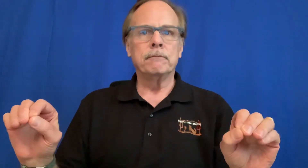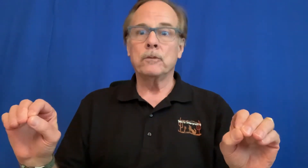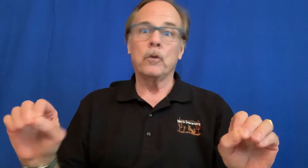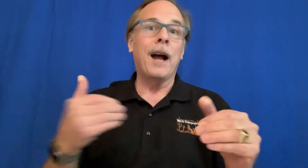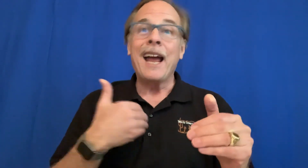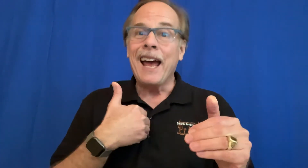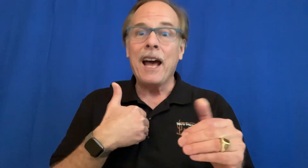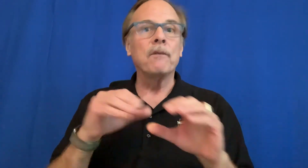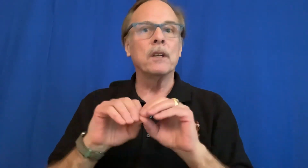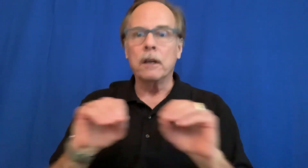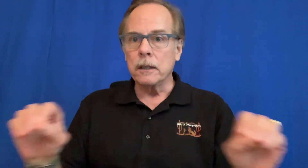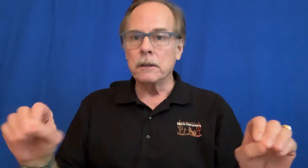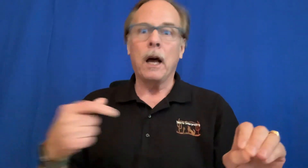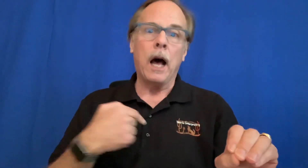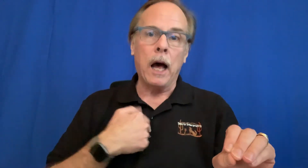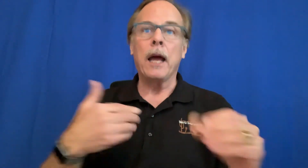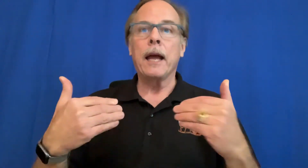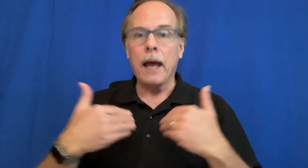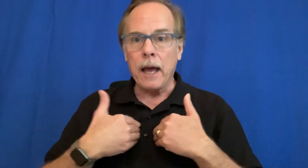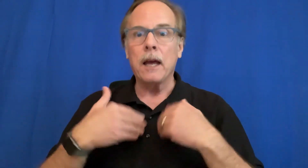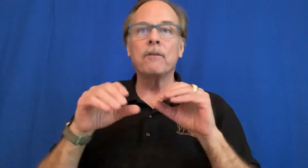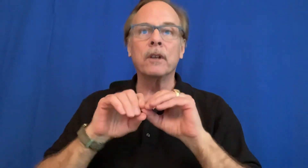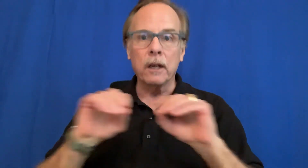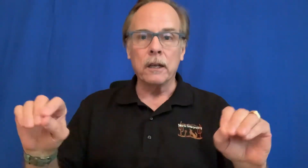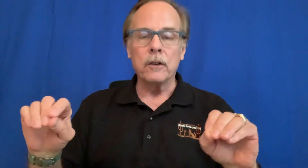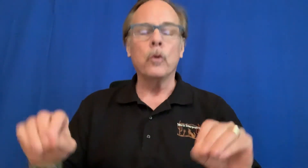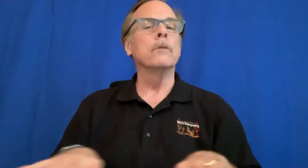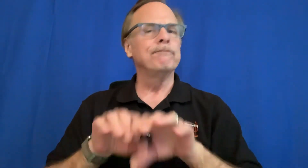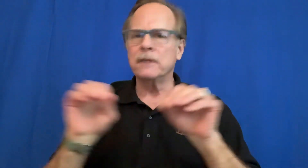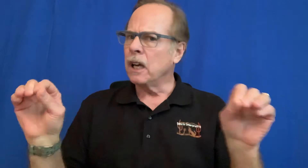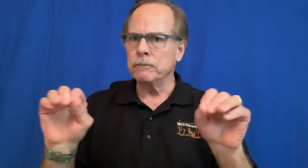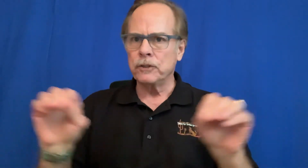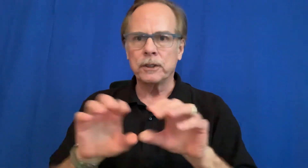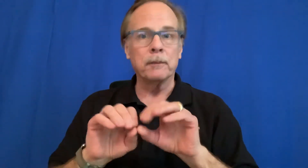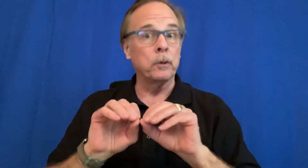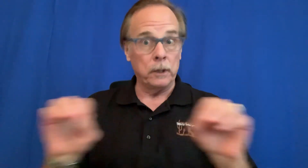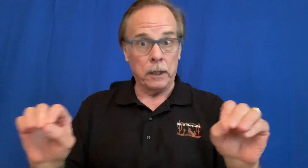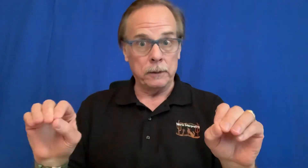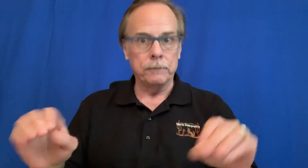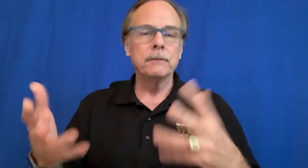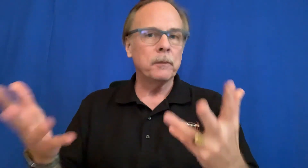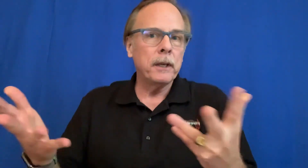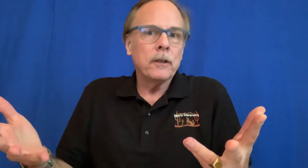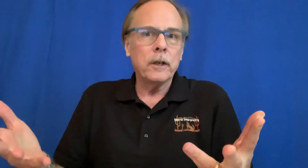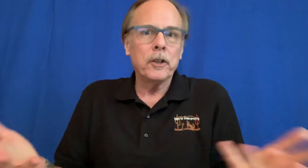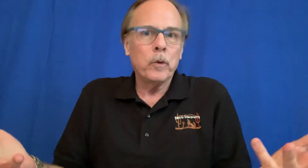Or I have none, I have none, or none. Just simple none, depending on how you want to